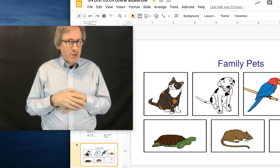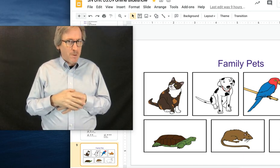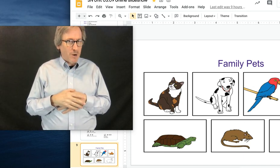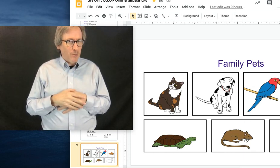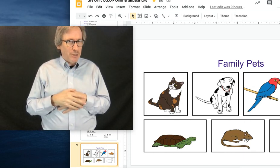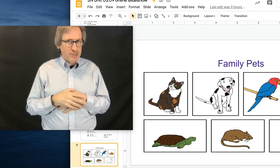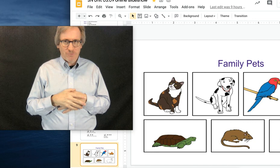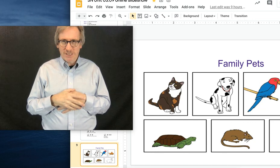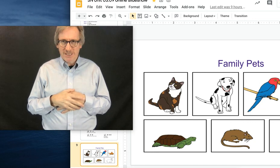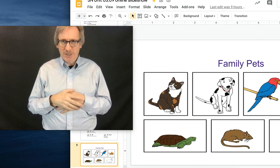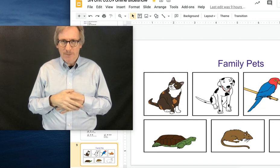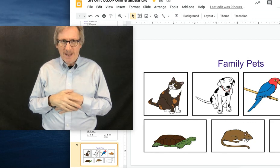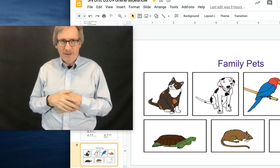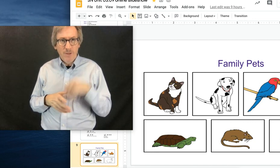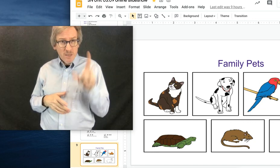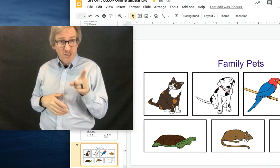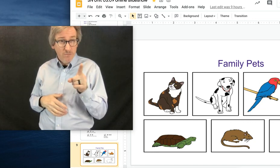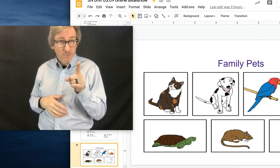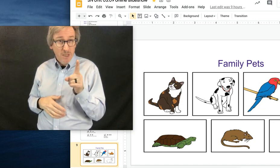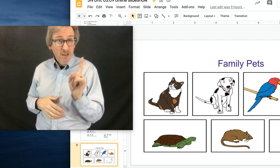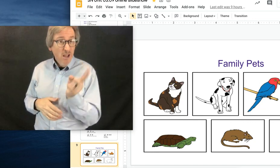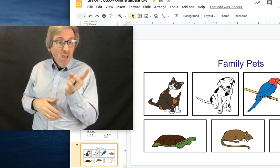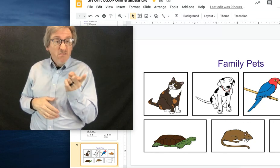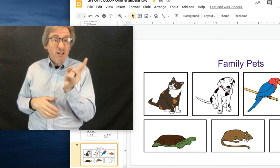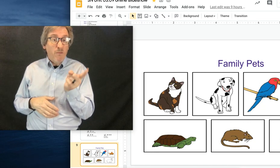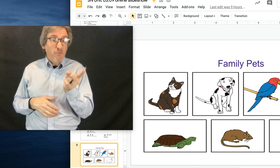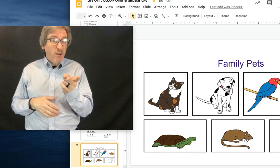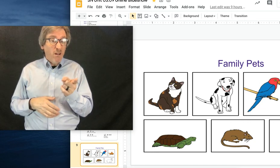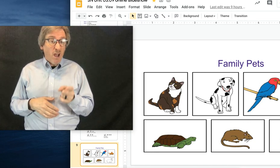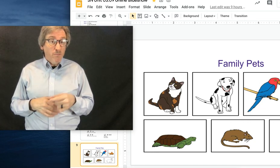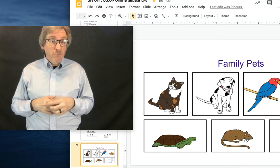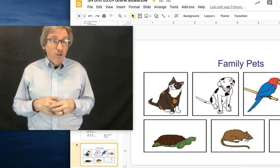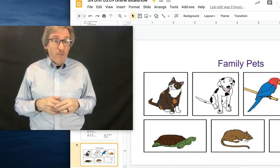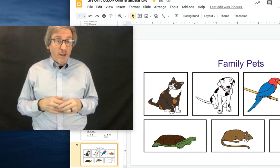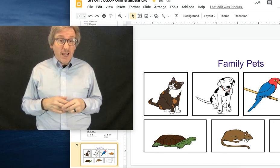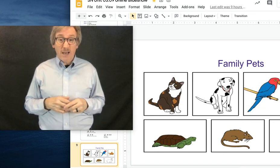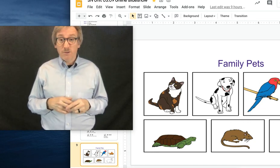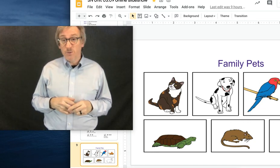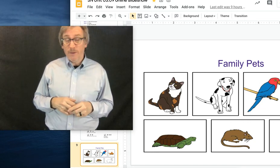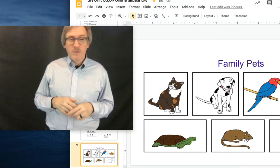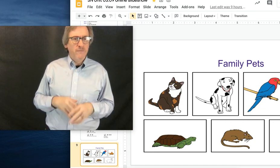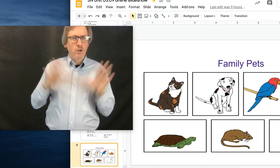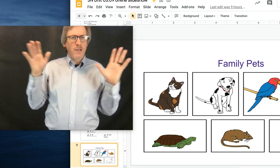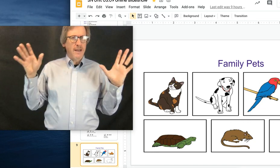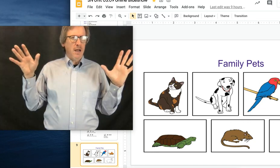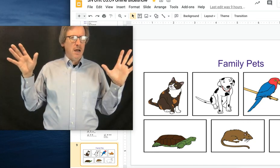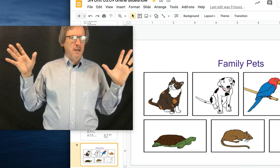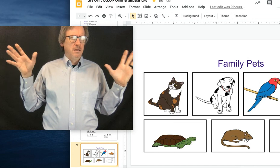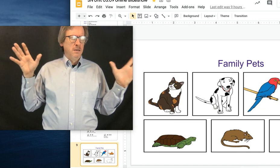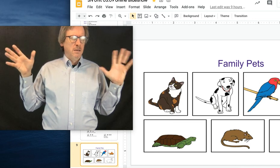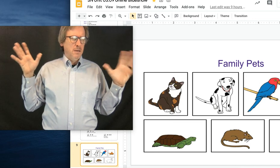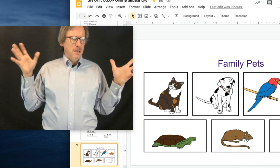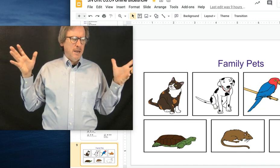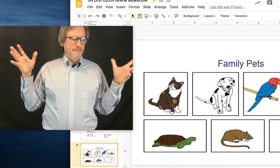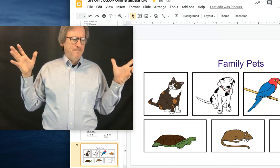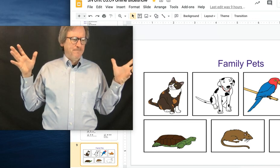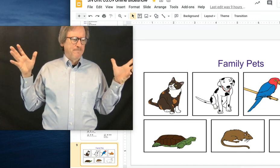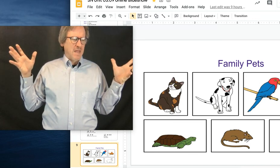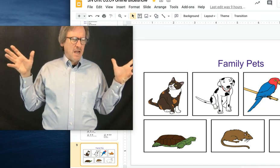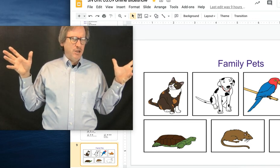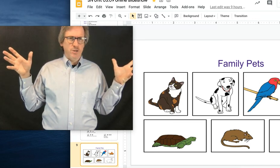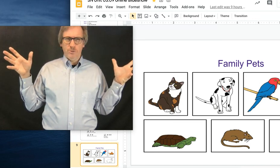I'm trying to remember. I only just recently saw a panda. So that's something for you to look up. Look up any animals you want. If you look at